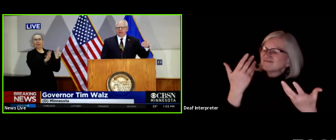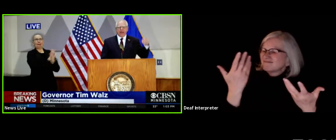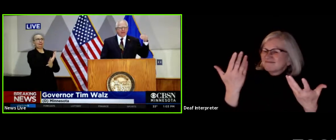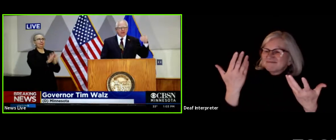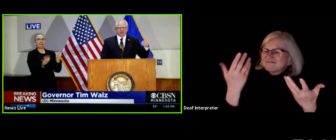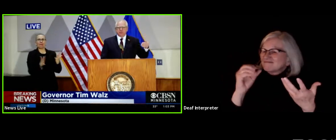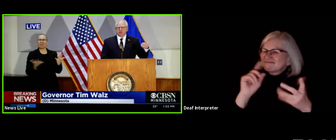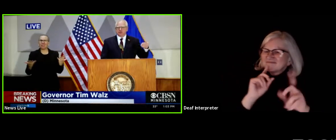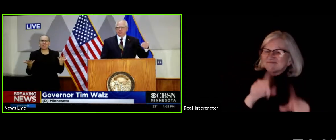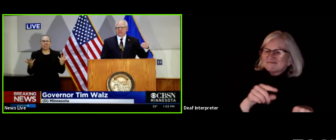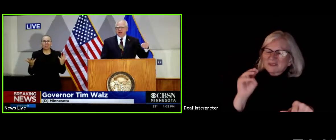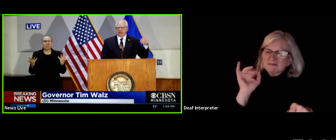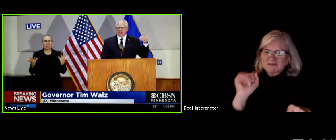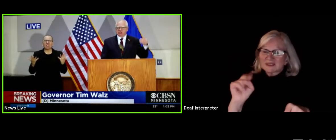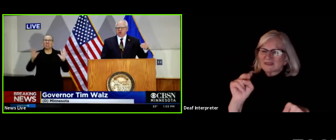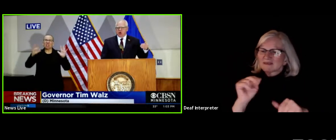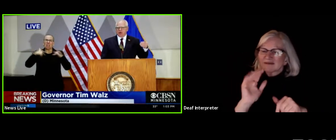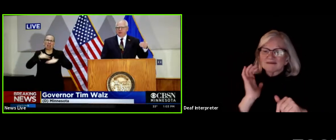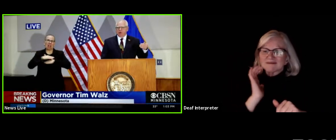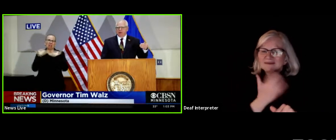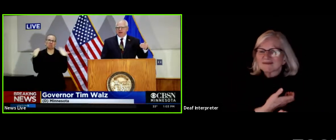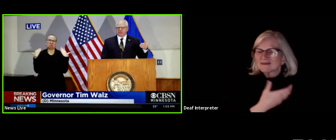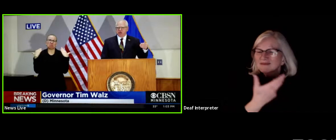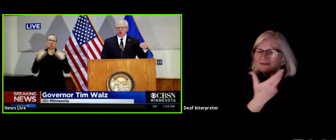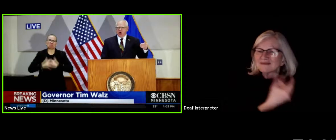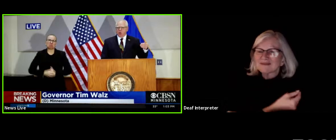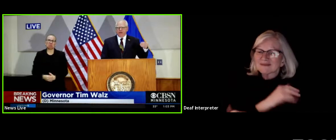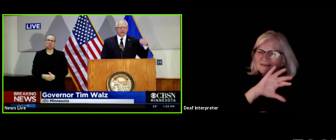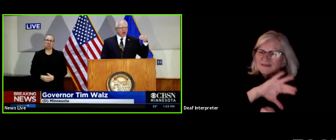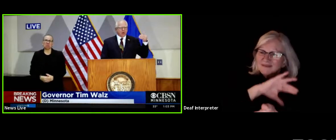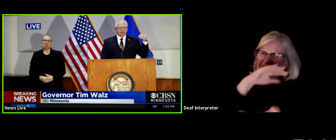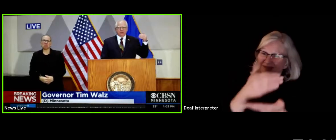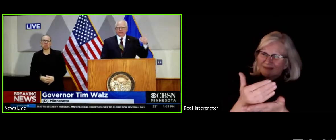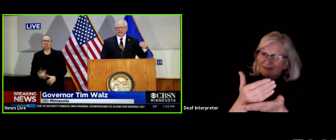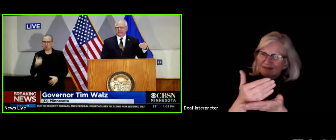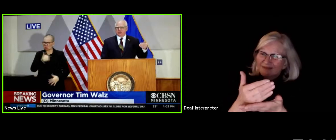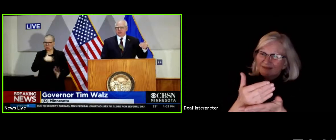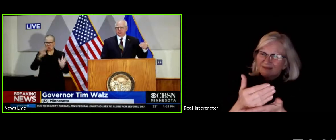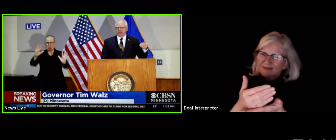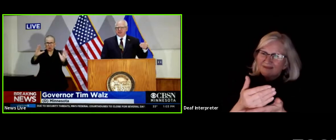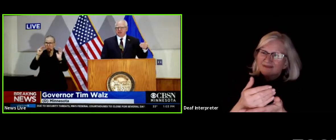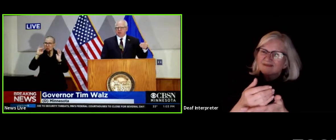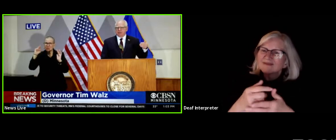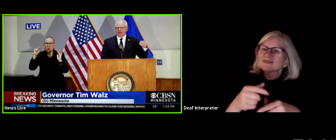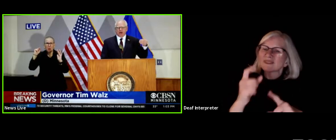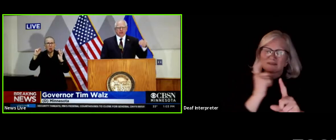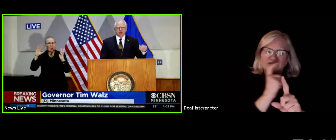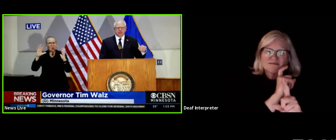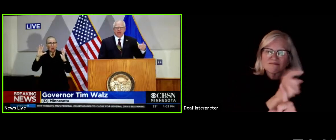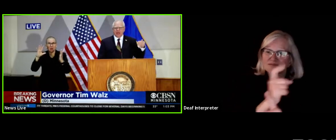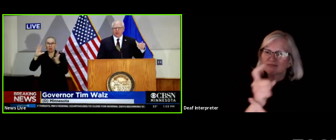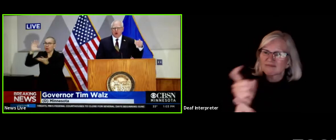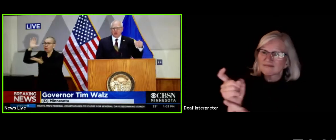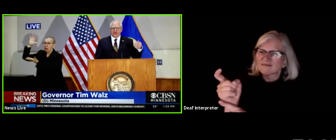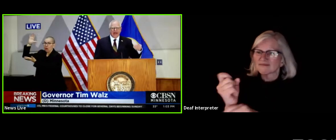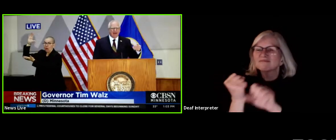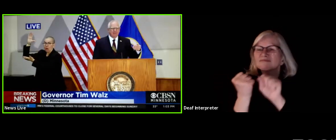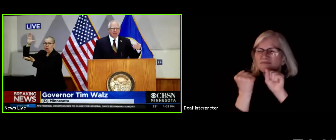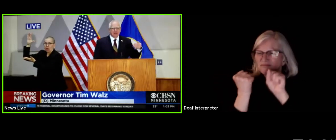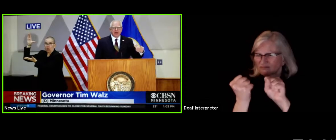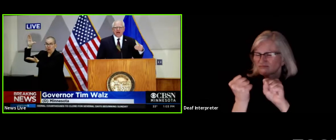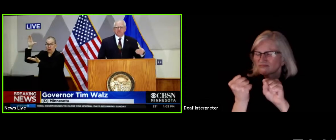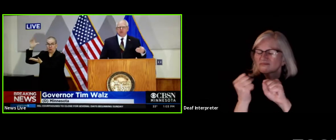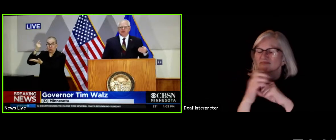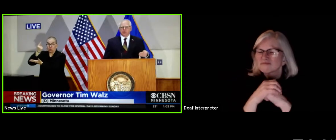have and the distribution that's set up is strong and robust. We are going to lean into those changes that were made on Tuesday, and we already